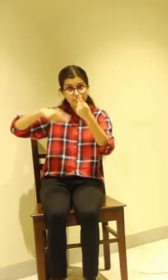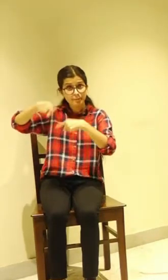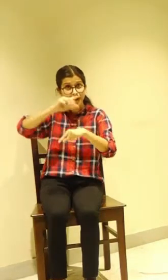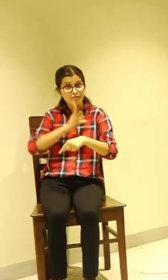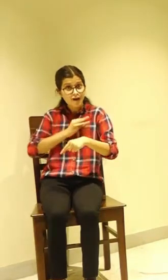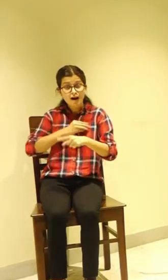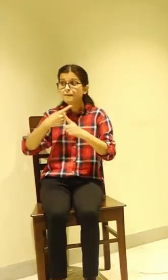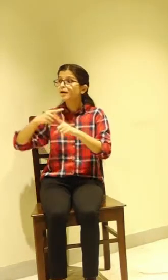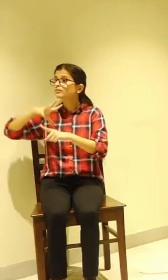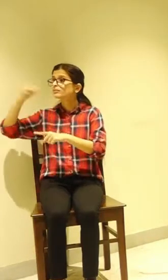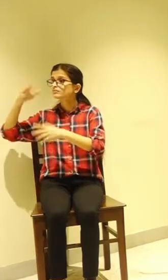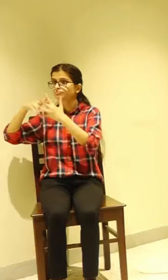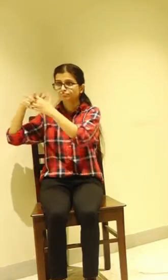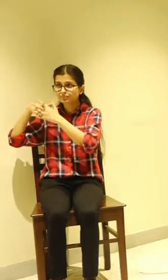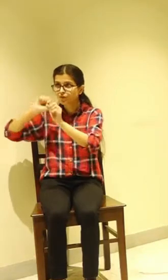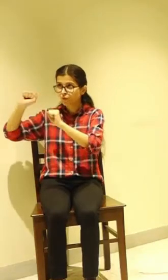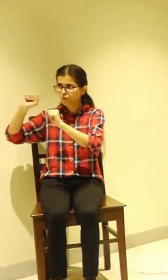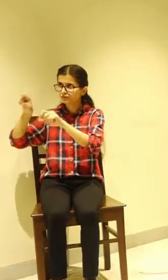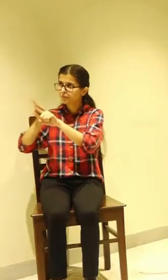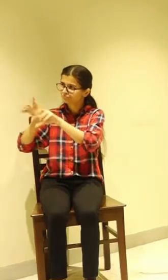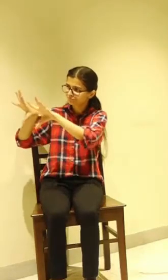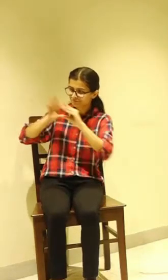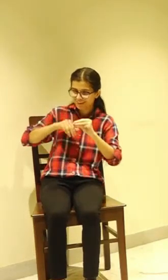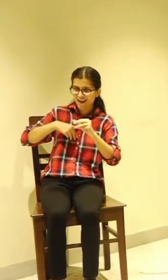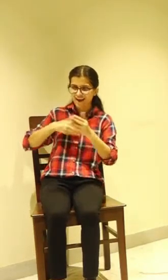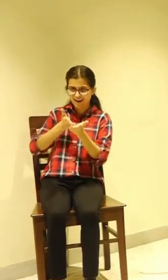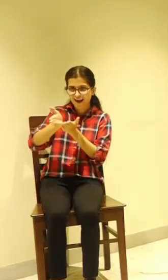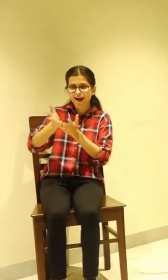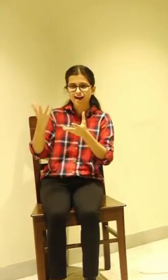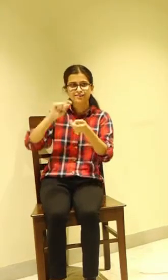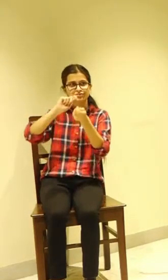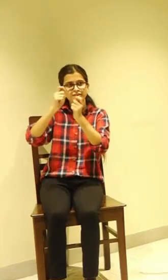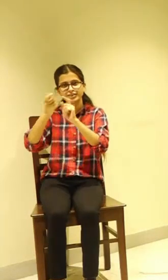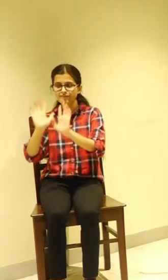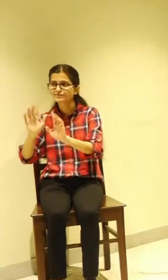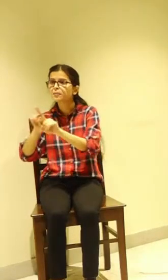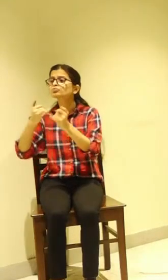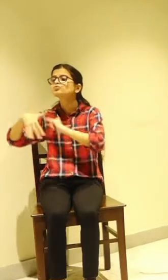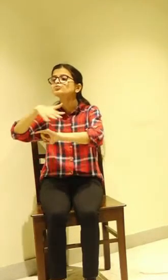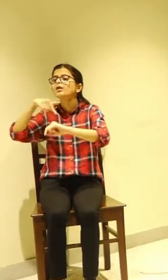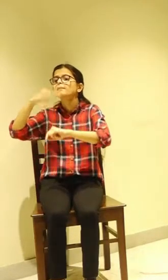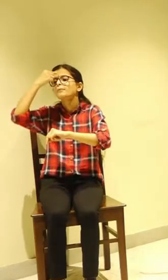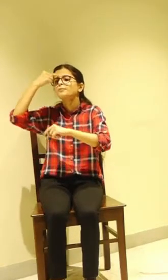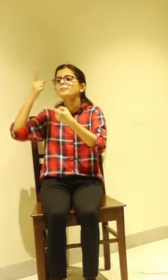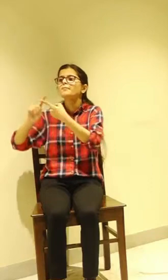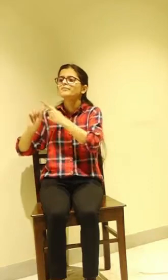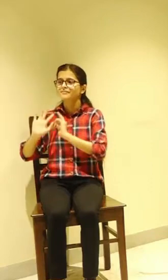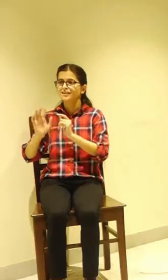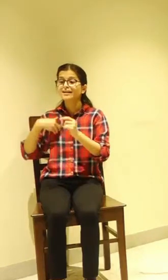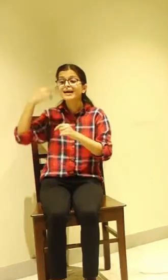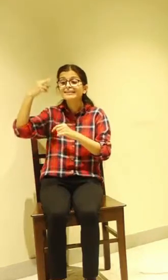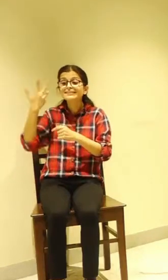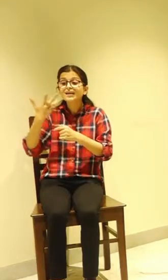American-style jurisprudence emerging in India where social welfare laws would be struck down. Now, the reason why